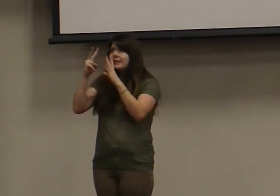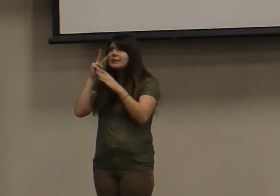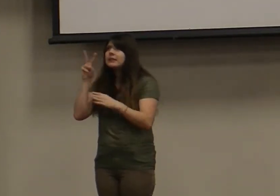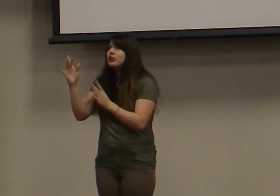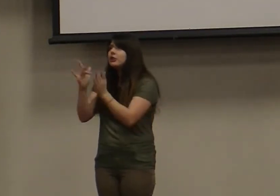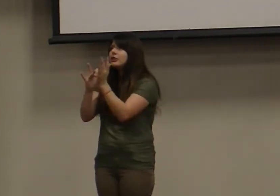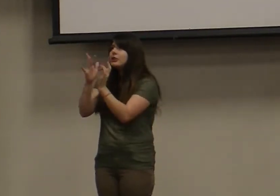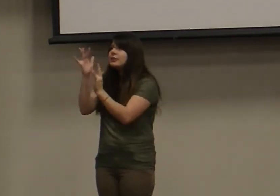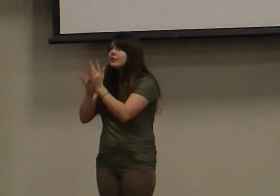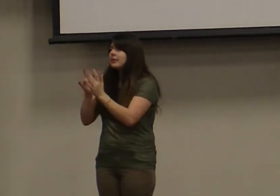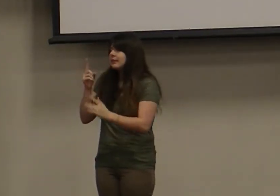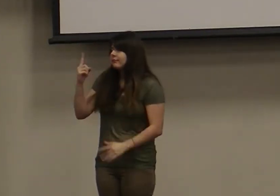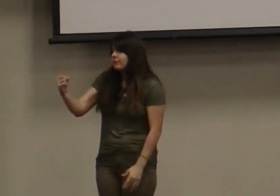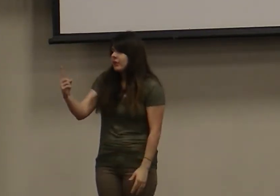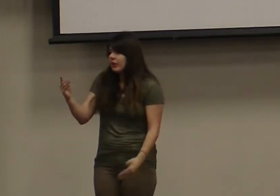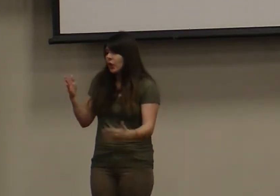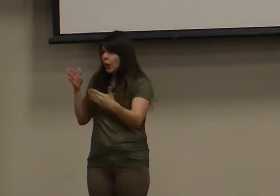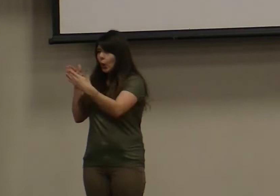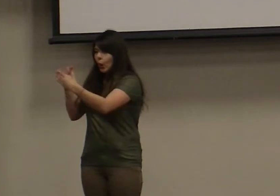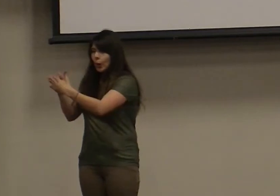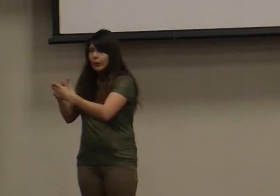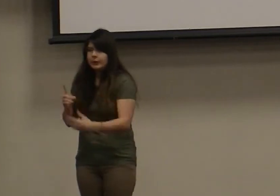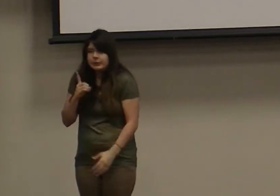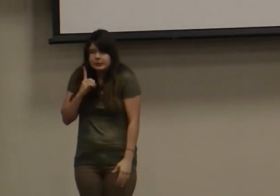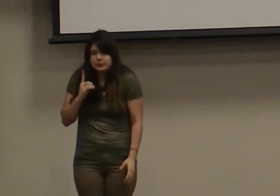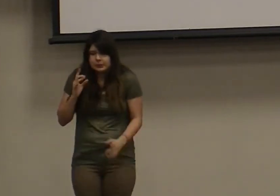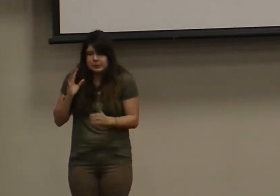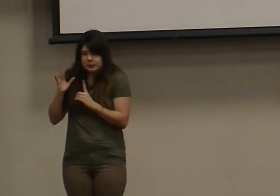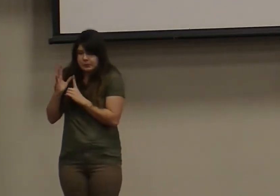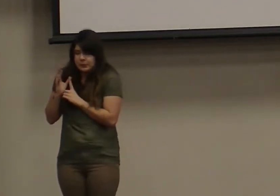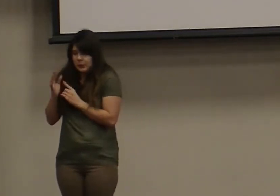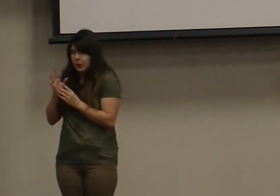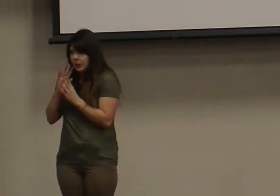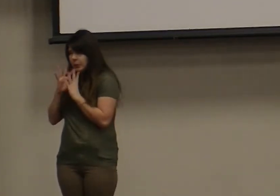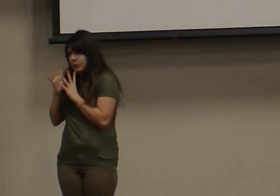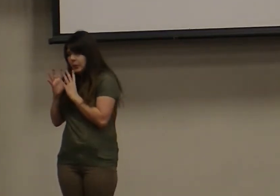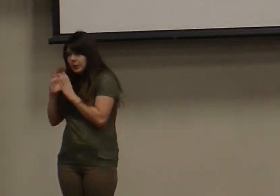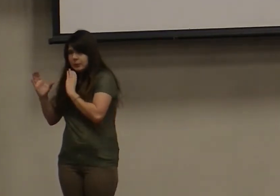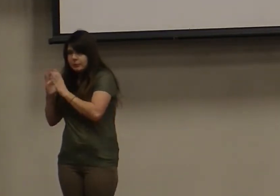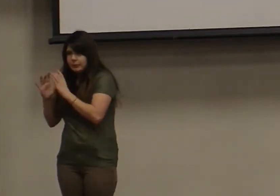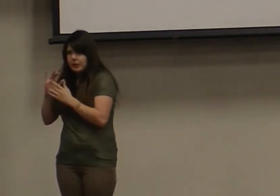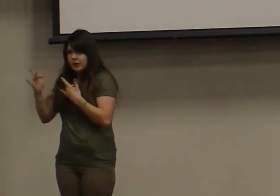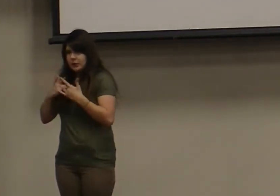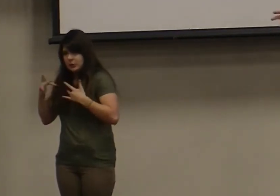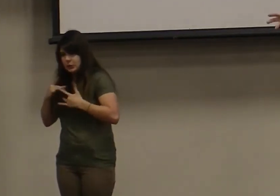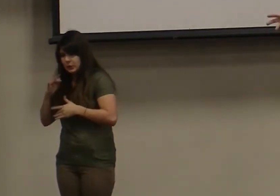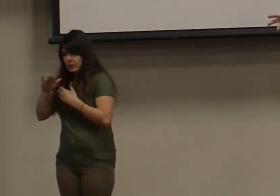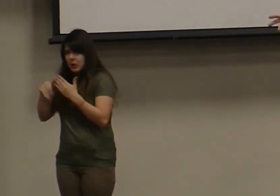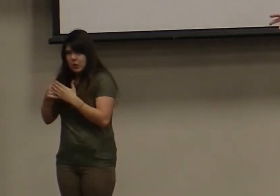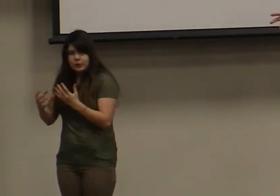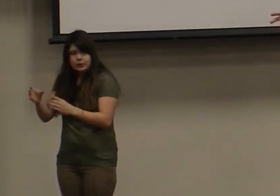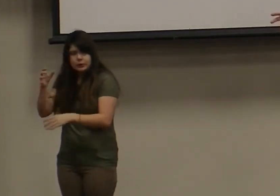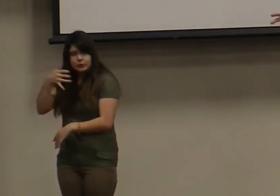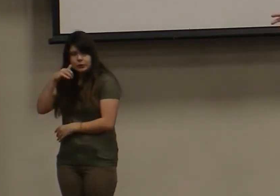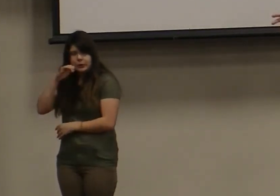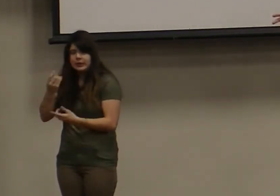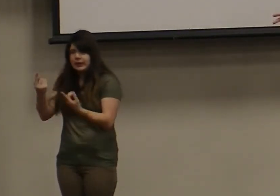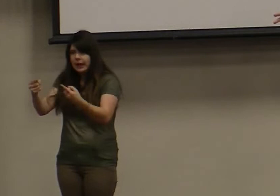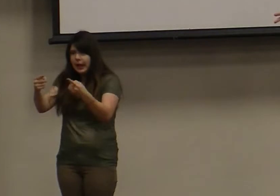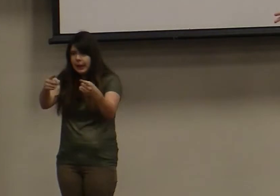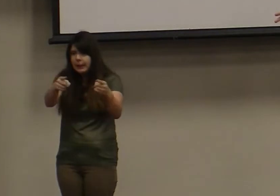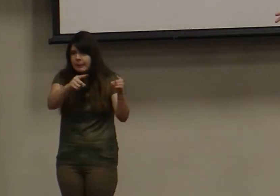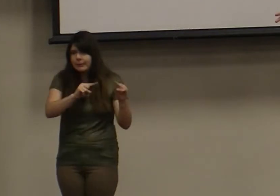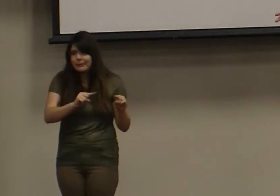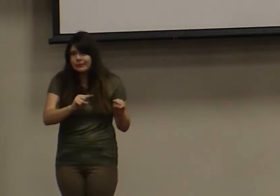the corner with his buddies, and they're all huddled around, and they're all talking to themselves, and they're all concerned about all the drinking that's going on?